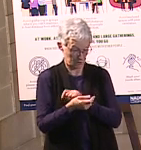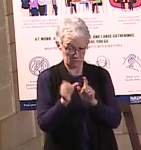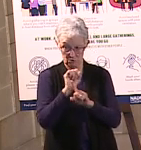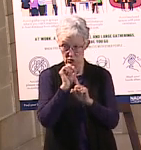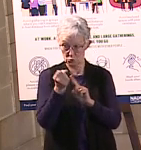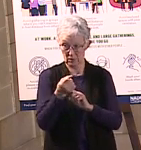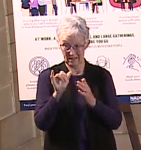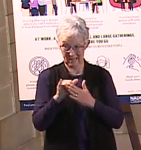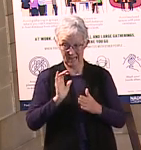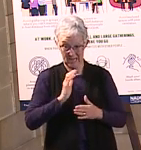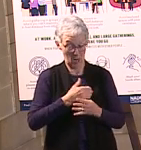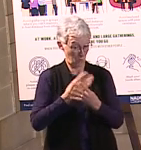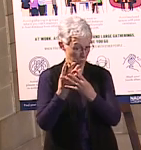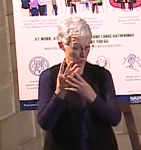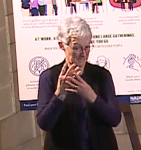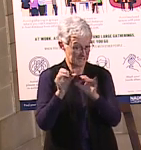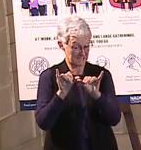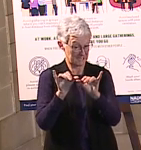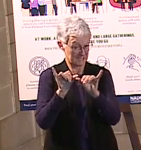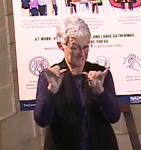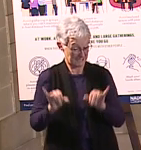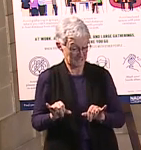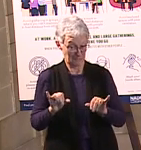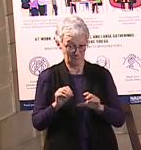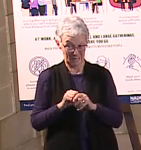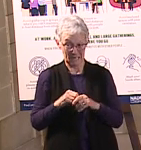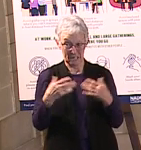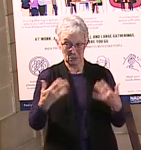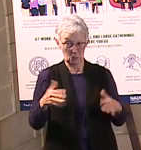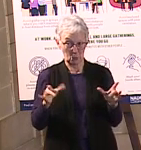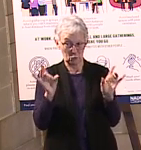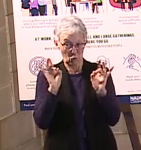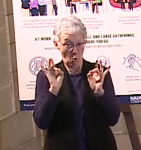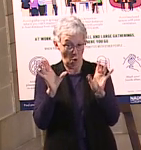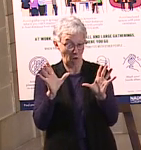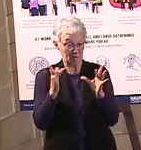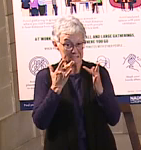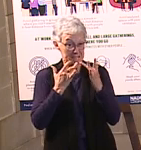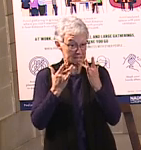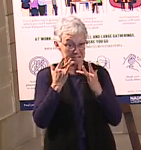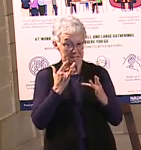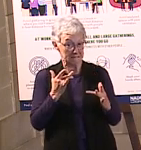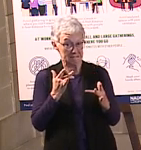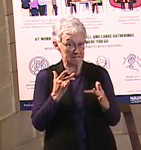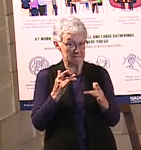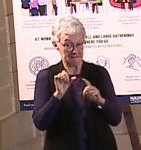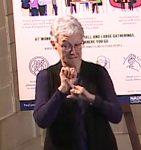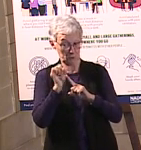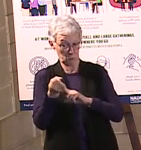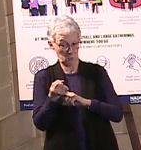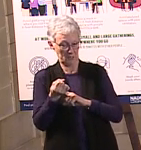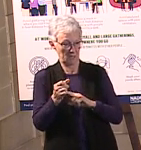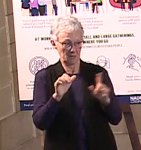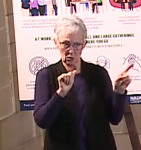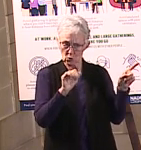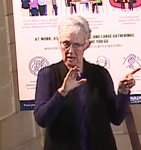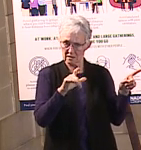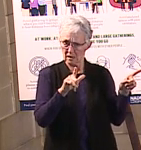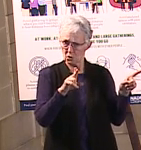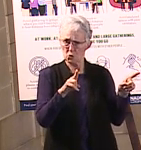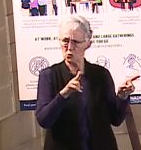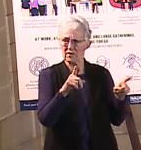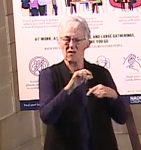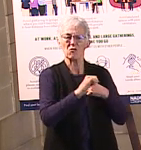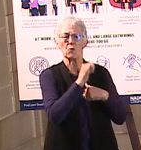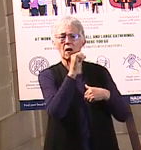crisis? And I would say that certainly repudiates it, doesn't it? Because the ACLU had threatened this lawsuit for a long time.